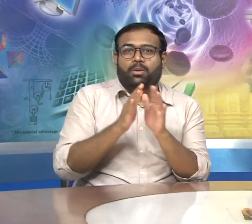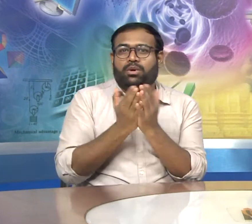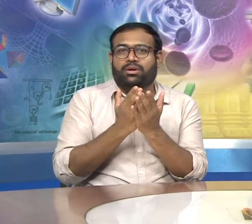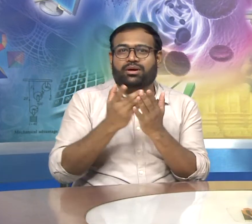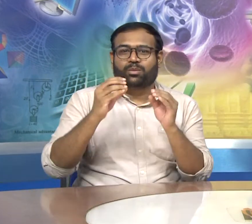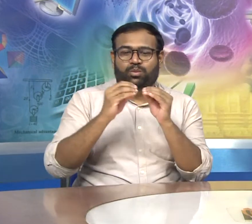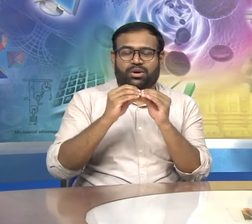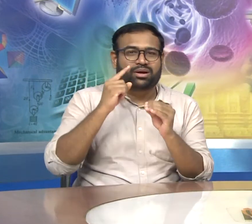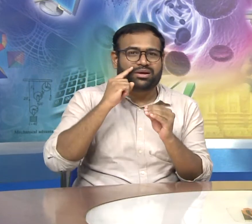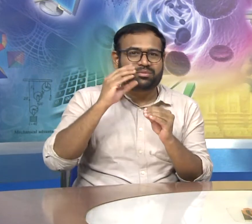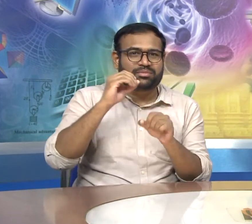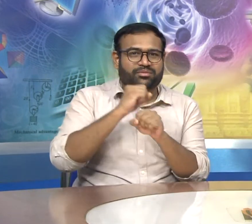places,